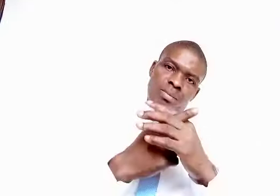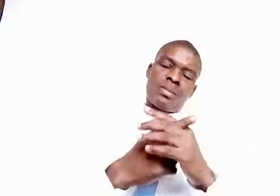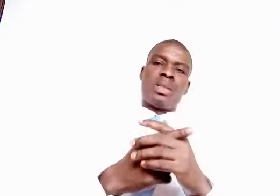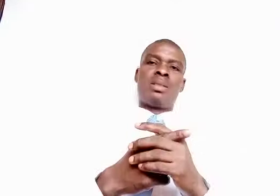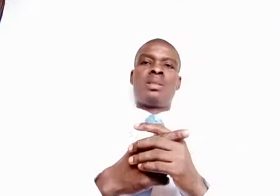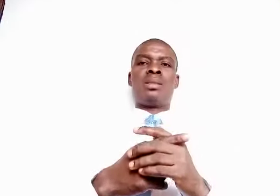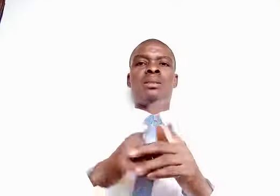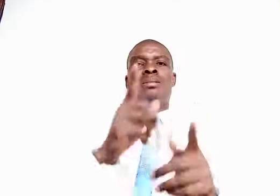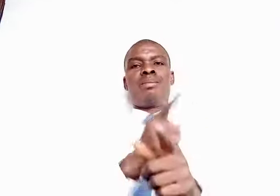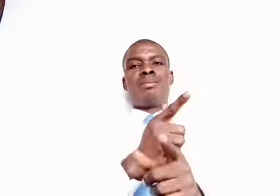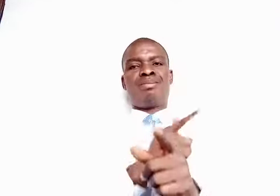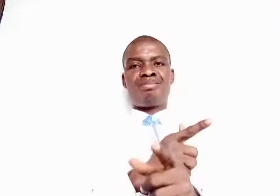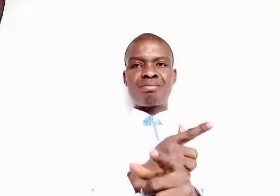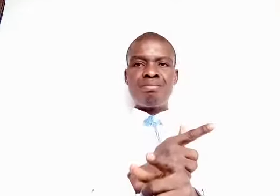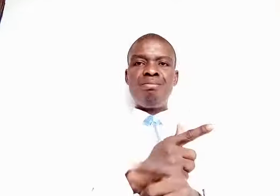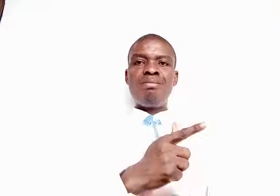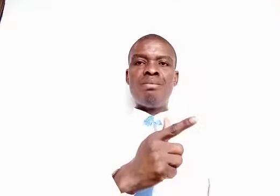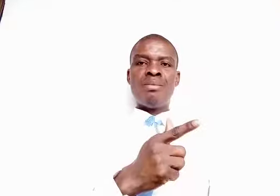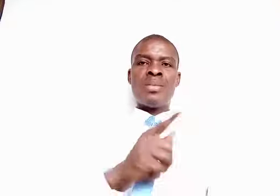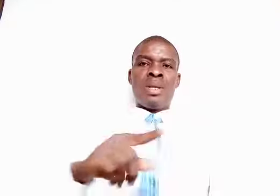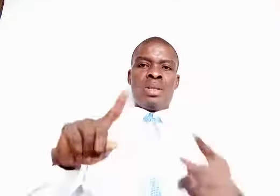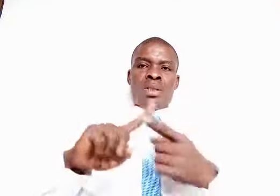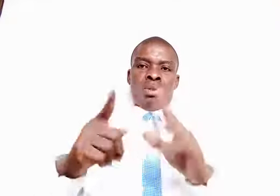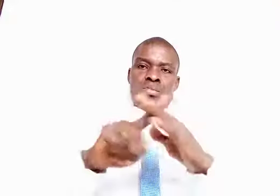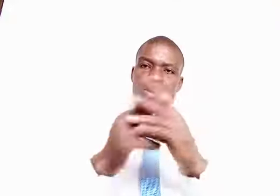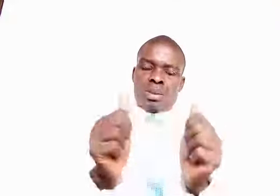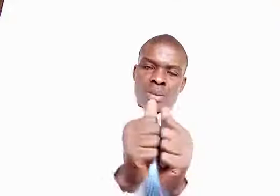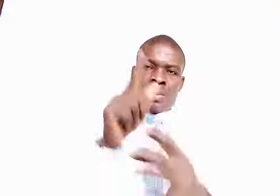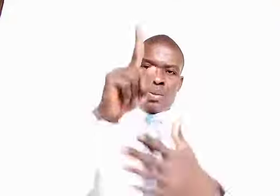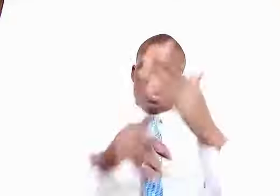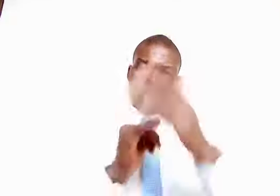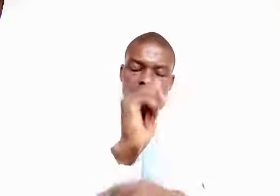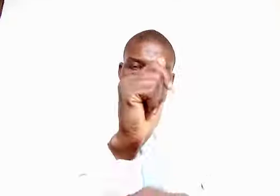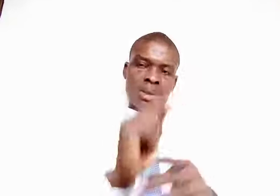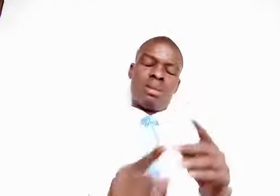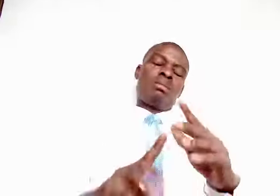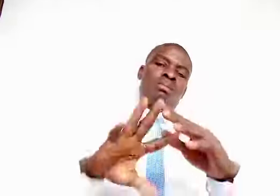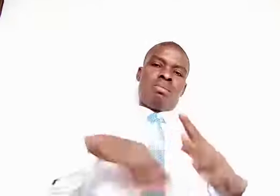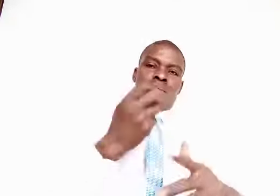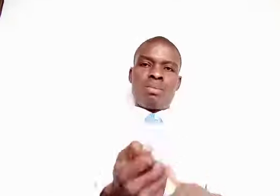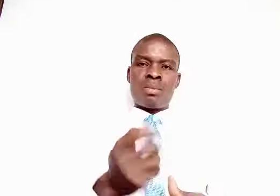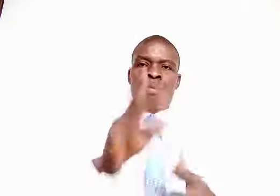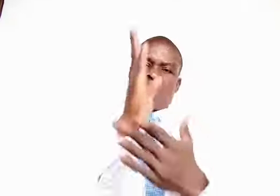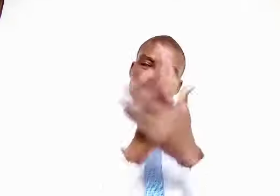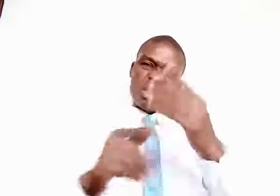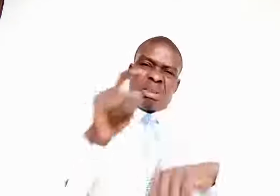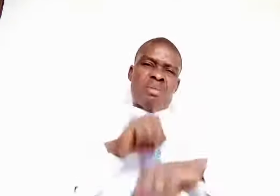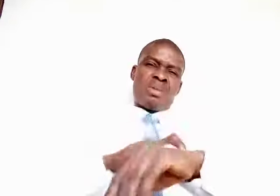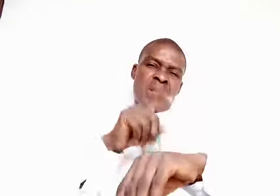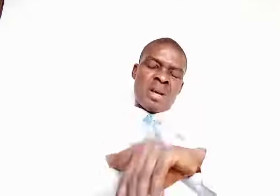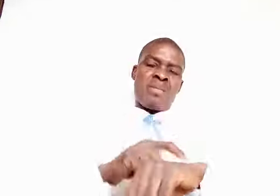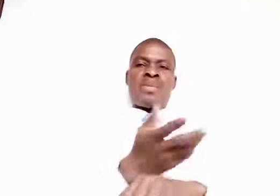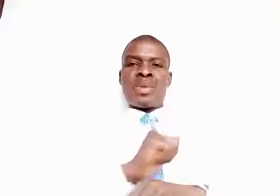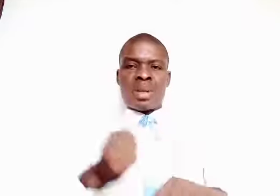ready. To begin with, what is poetry? Sometimes it is rather difficult